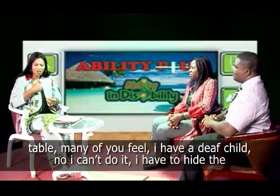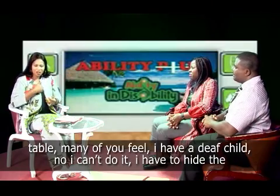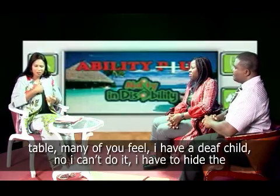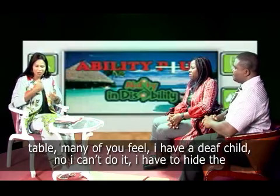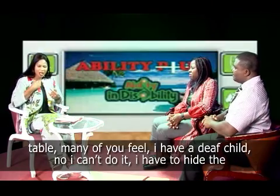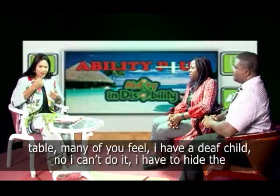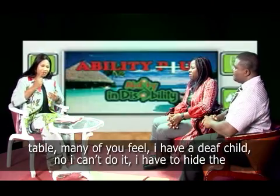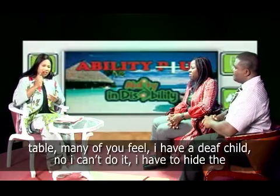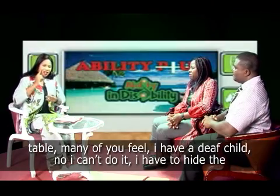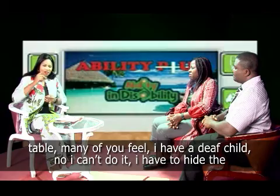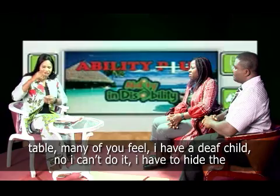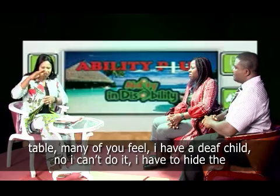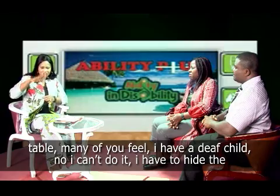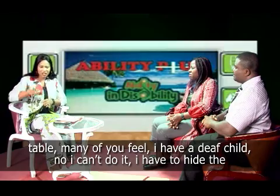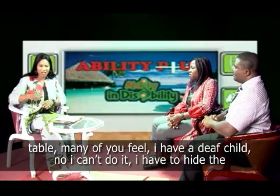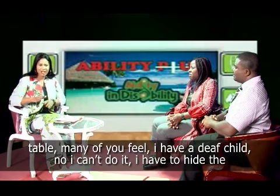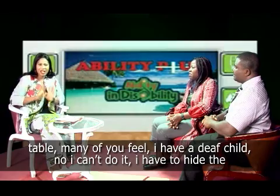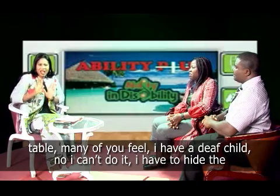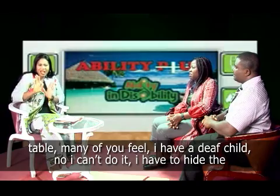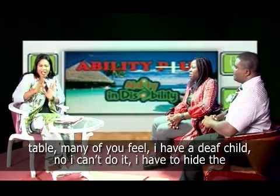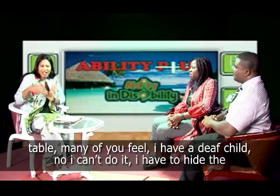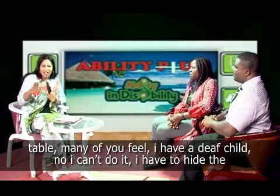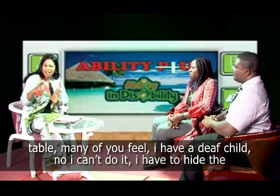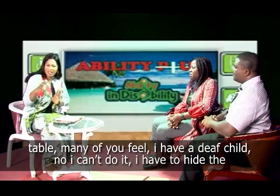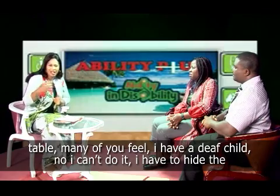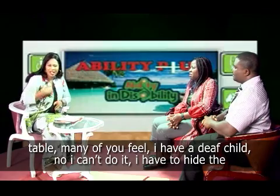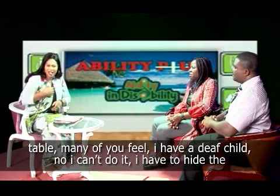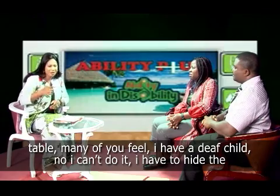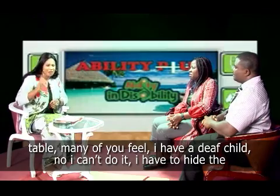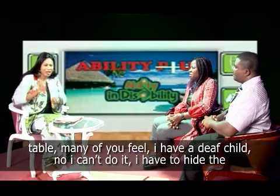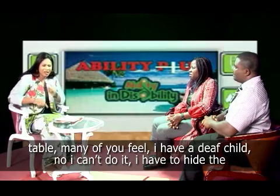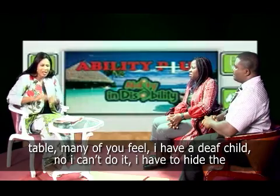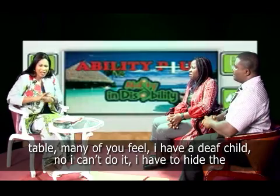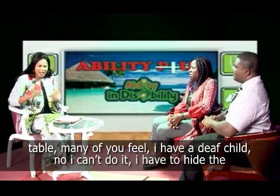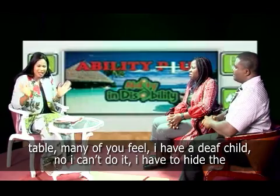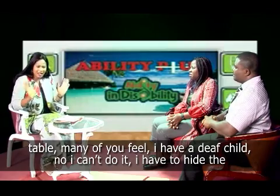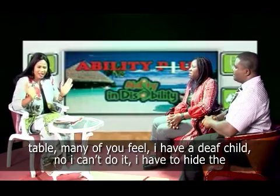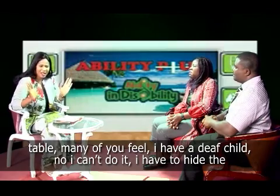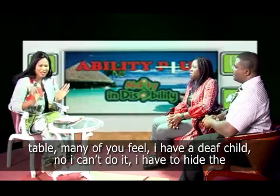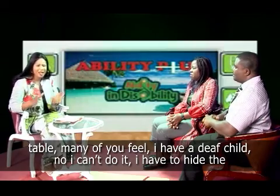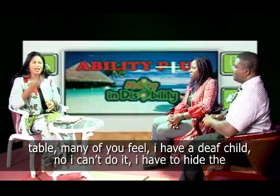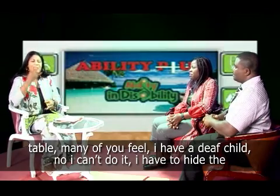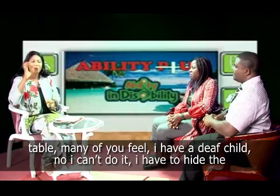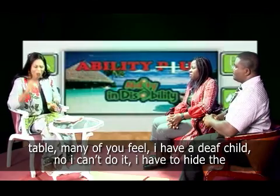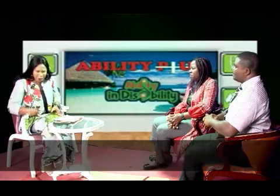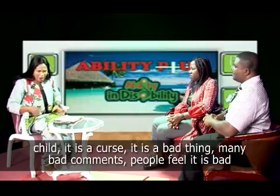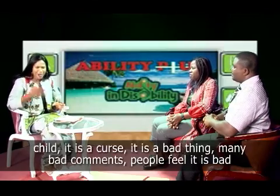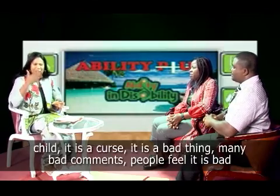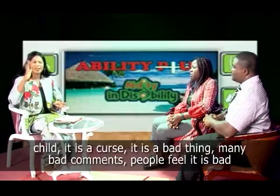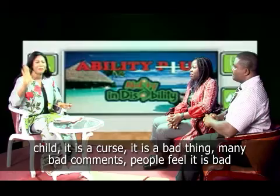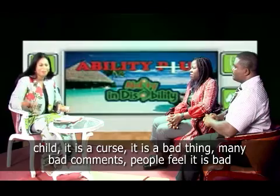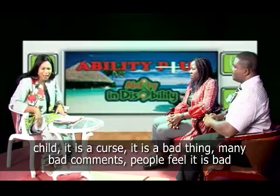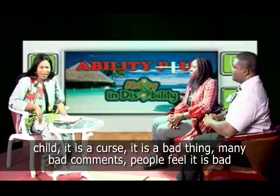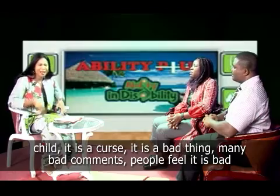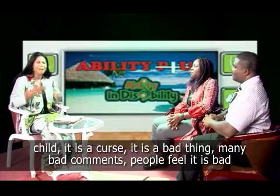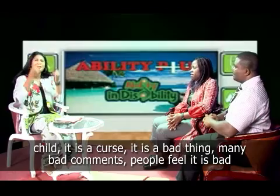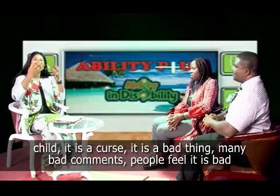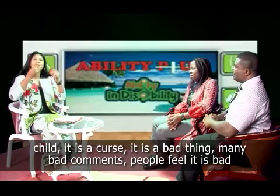you feel that, oh, I have a deaf child. No. I can't do that. I have to hide the child. It's a cause. It is a bad